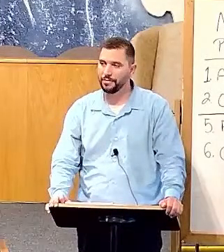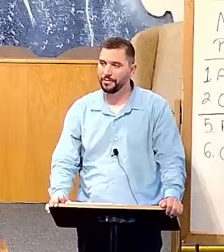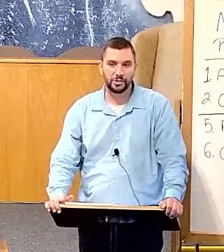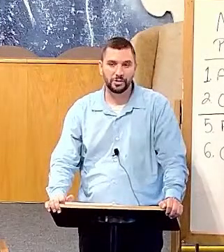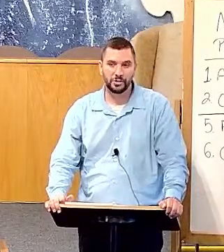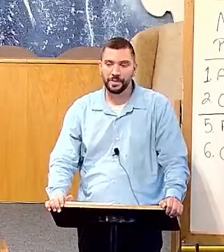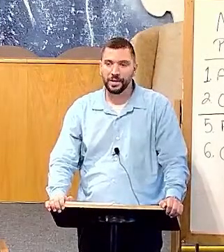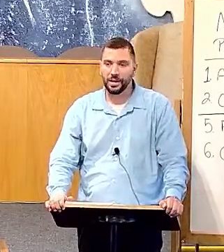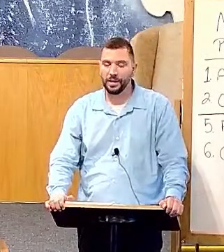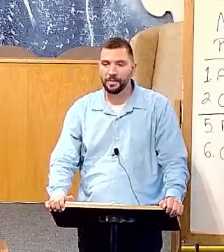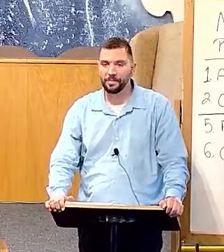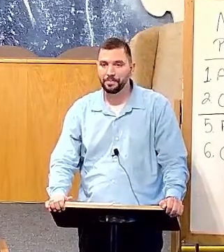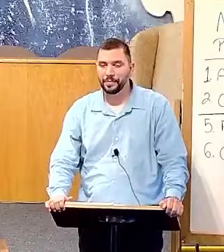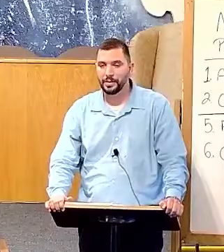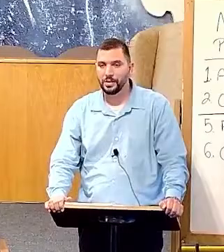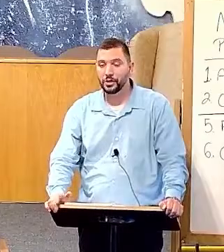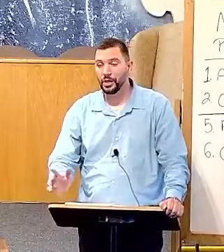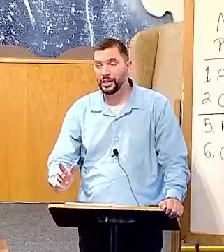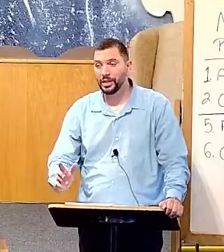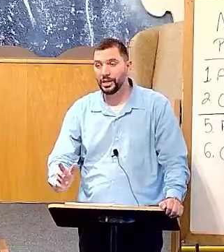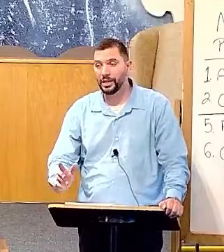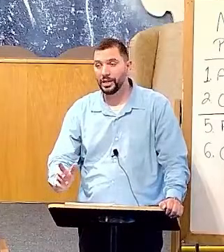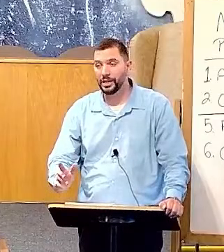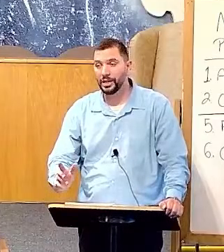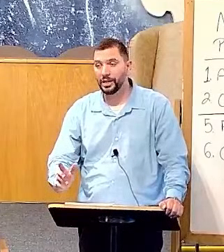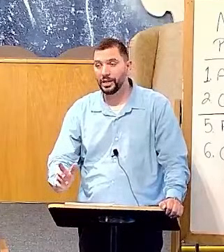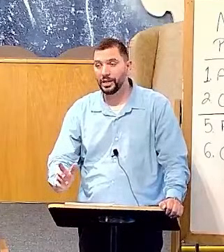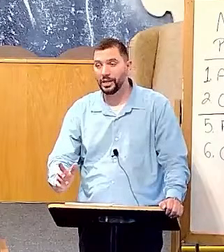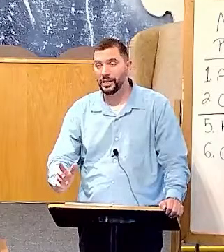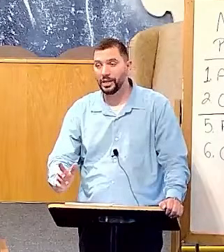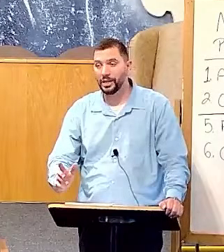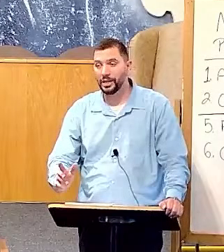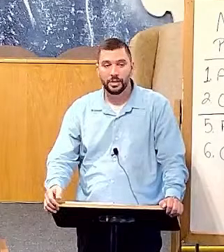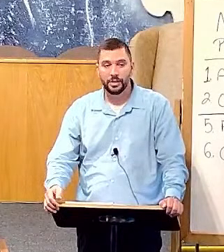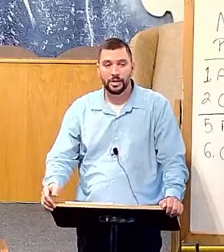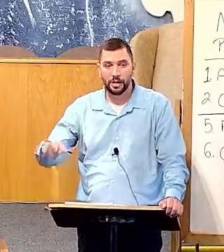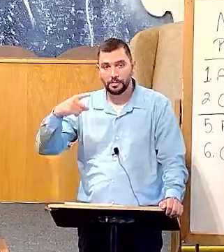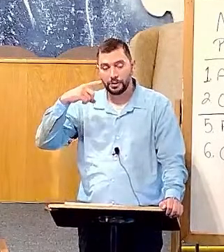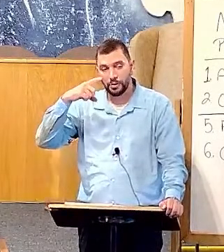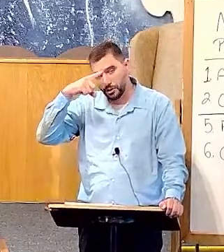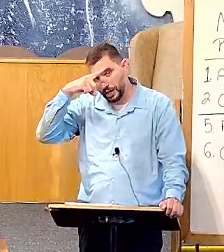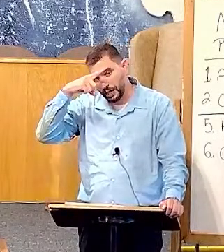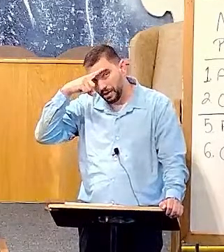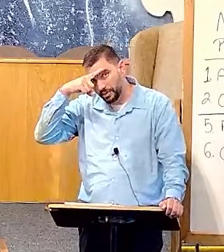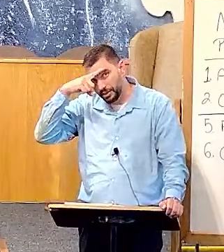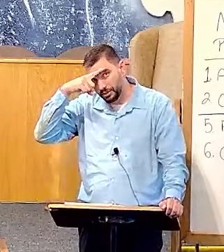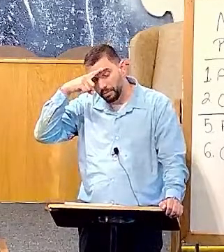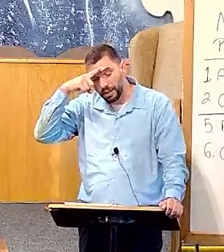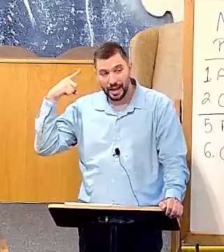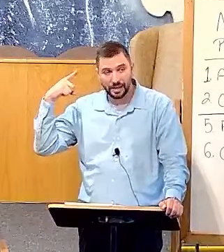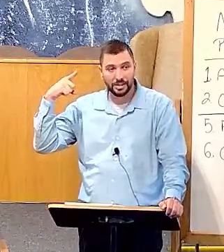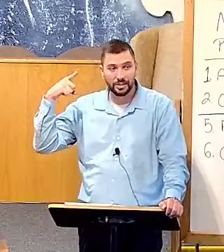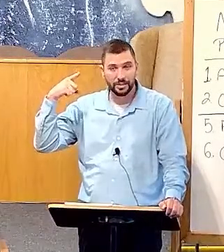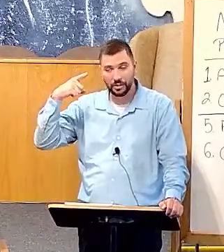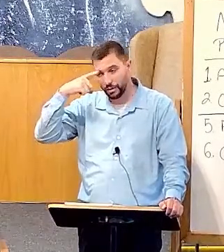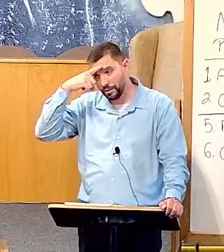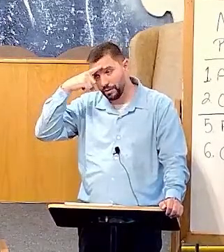two. So a lot of signs are very similar. To go straight out is black. To curl your finger